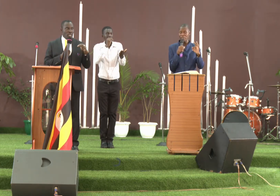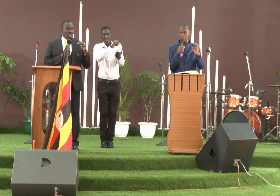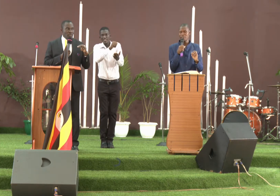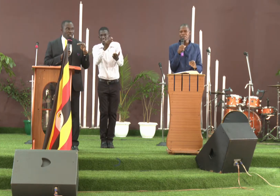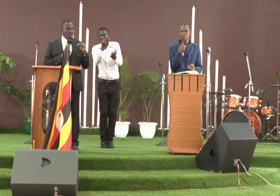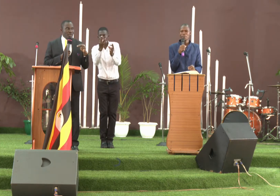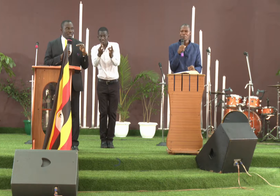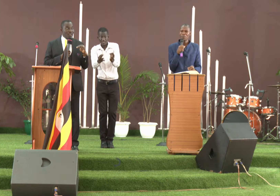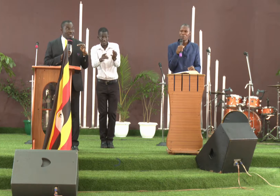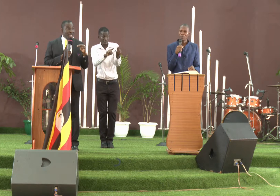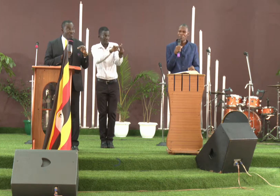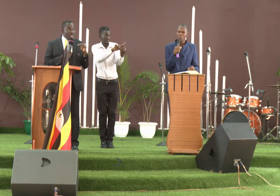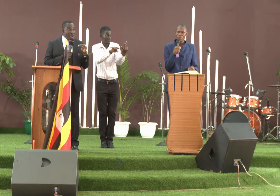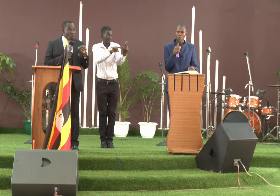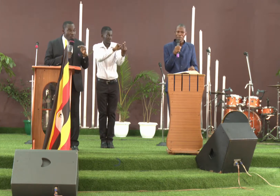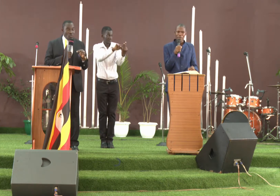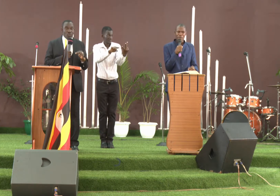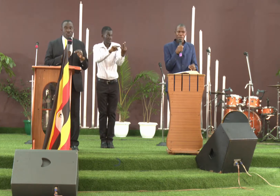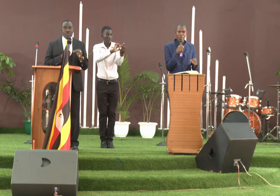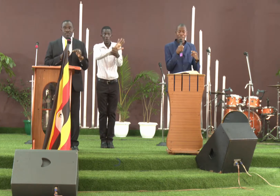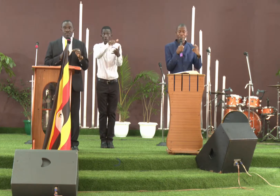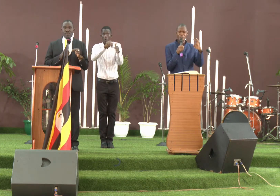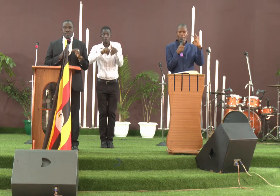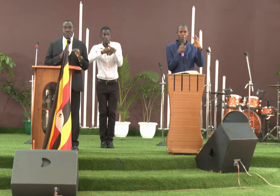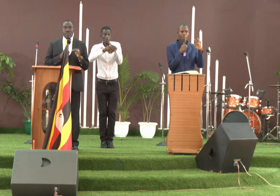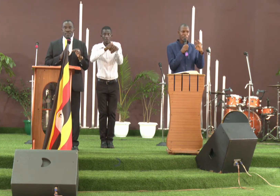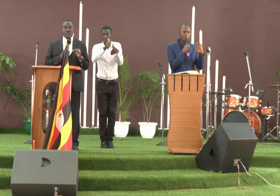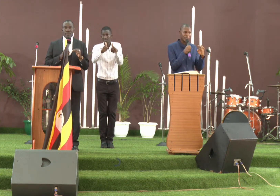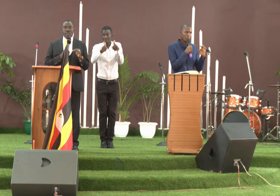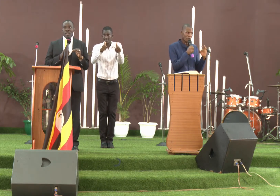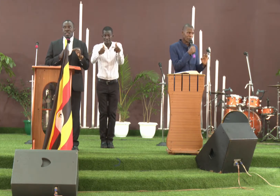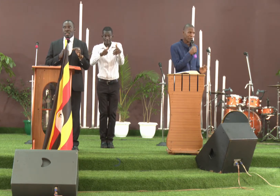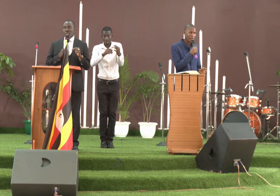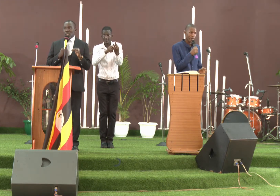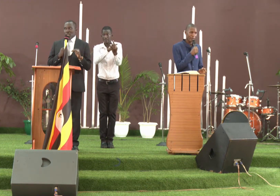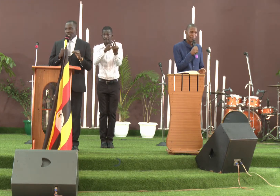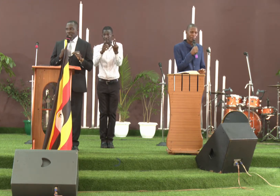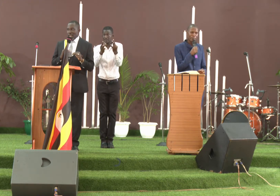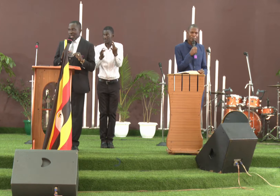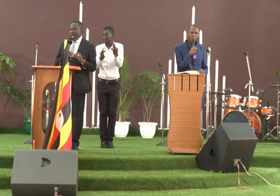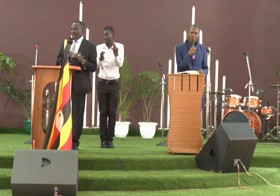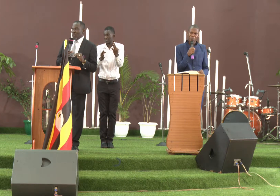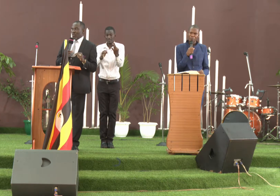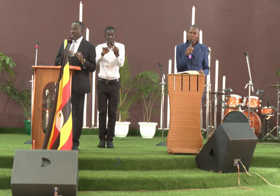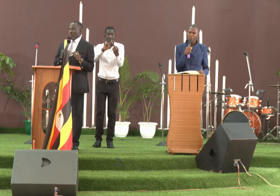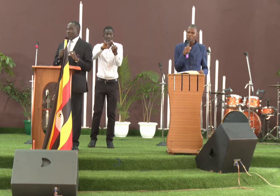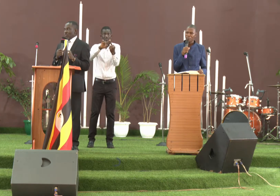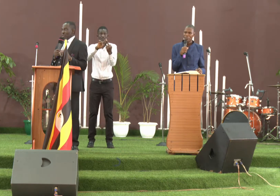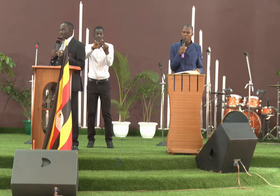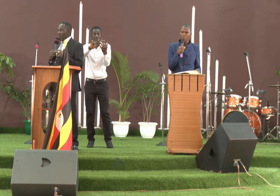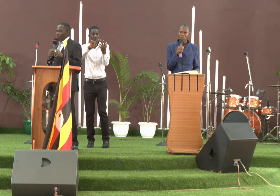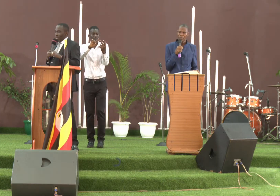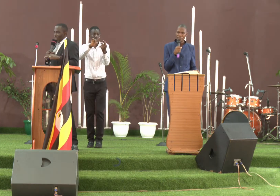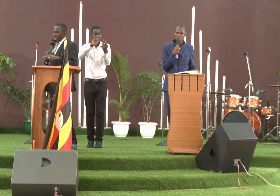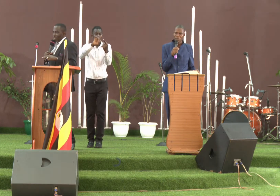other things. Ebintu ebyo bisatu bitambulira wamu. These three things move together. Yalia okumanya